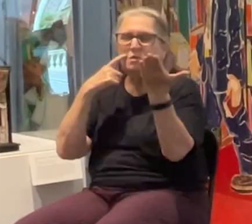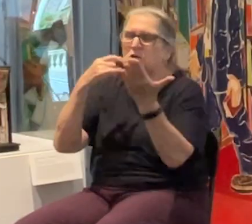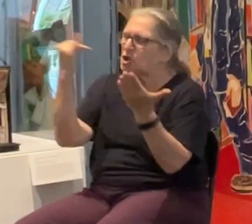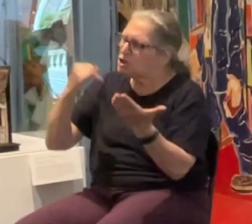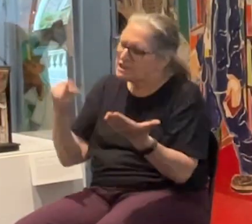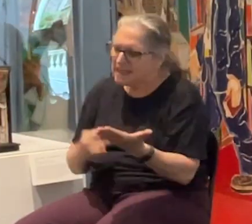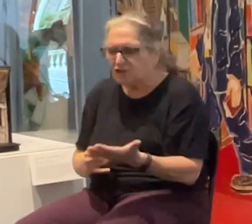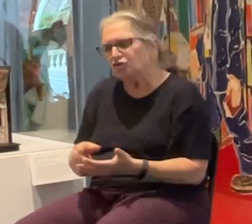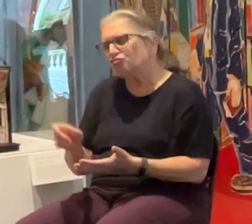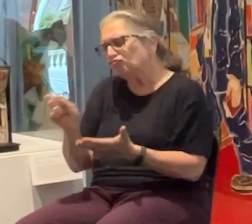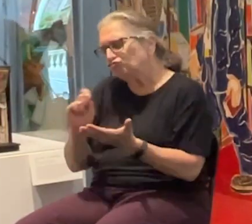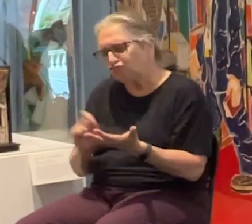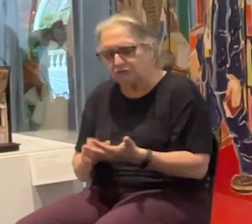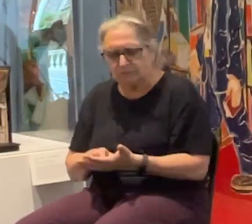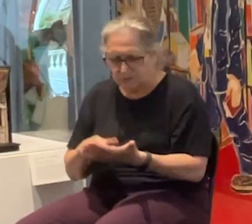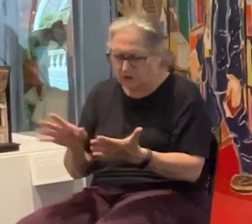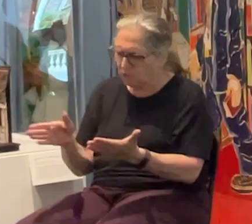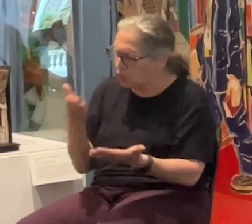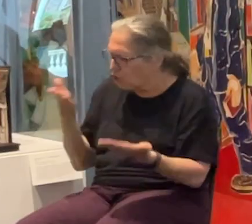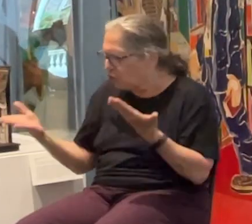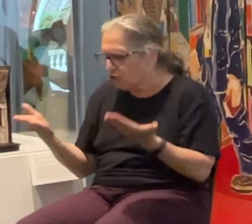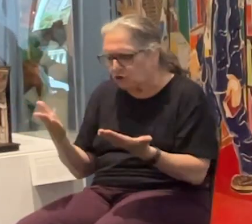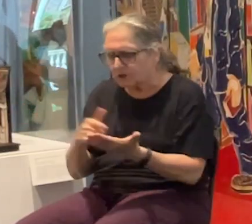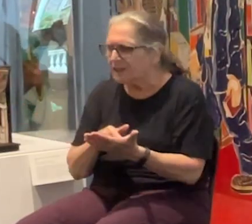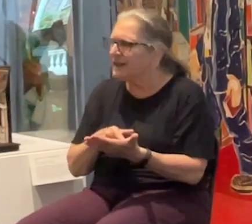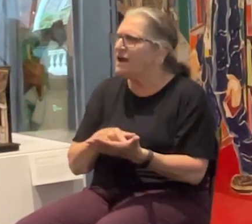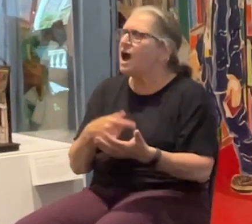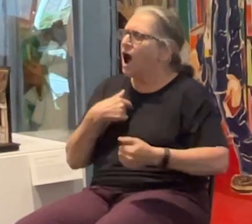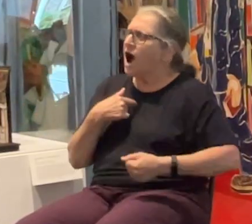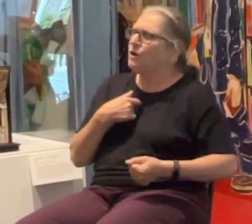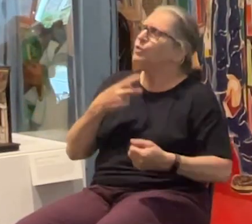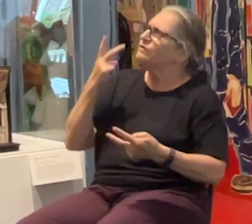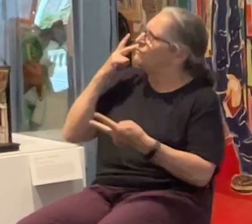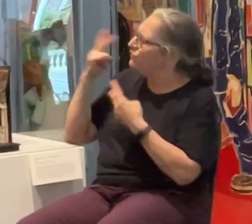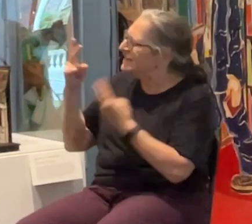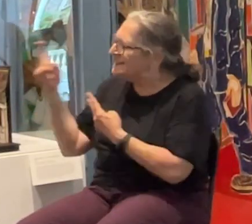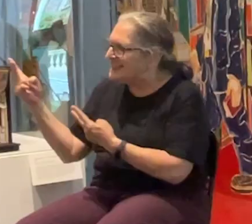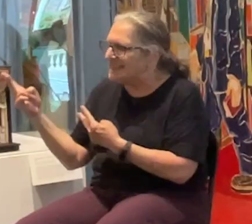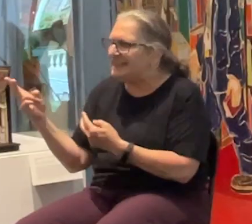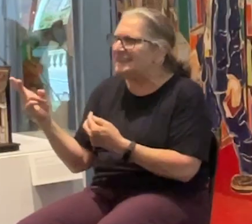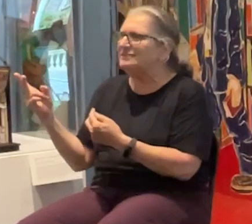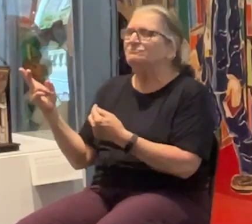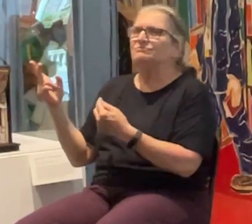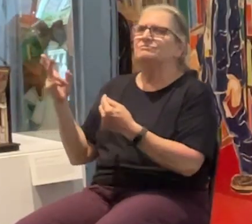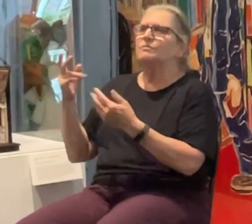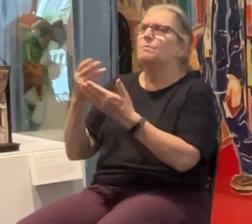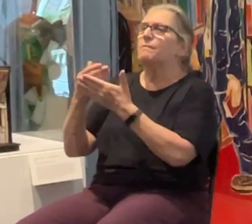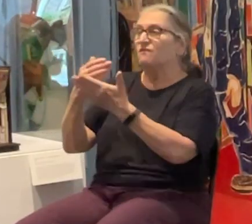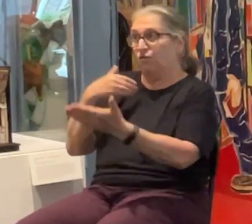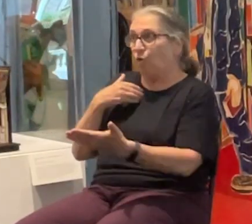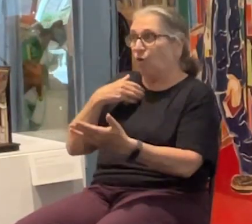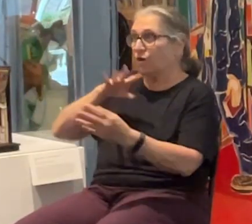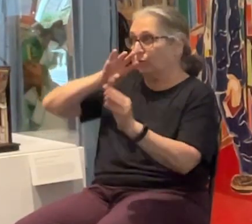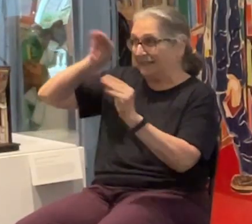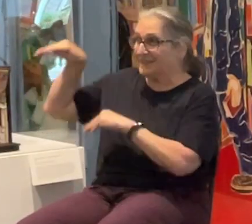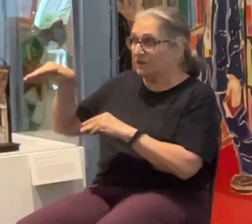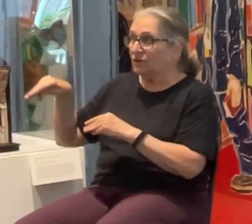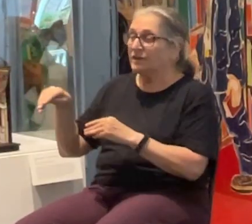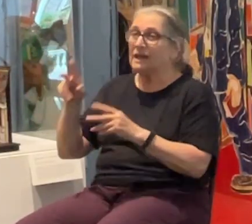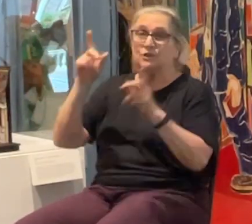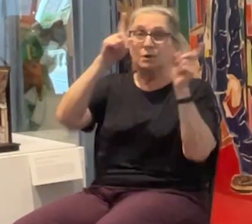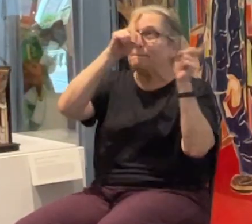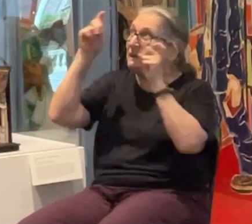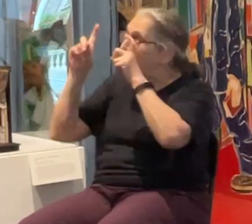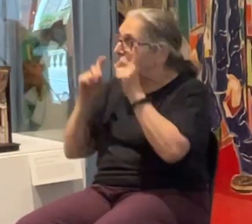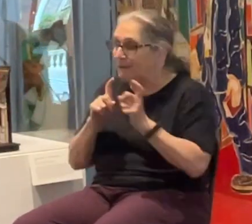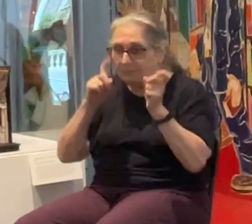had gotten a lot of, you know, I'd come and visited the thing before it got deinstalled, and took a lot of photographs and kind